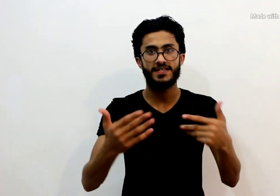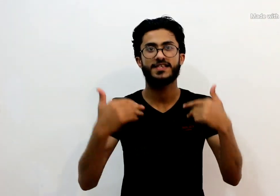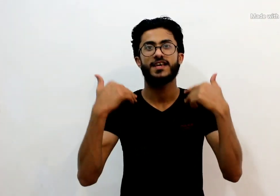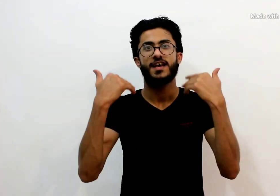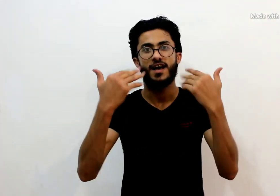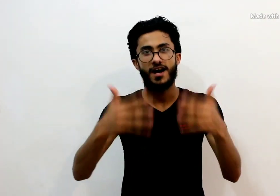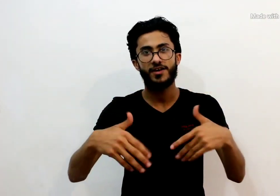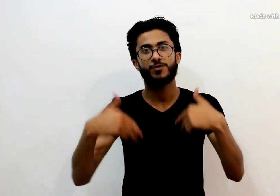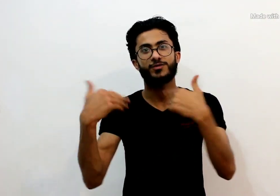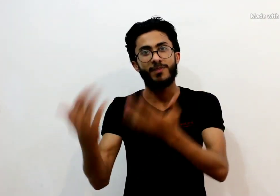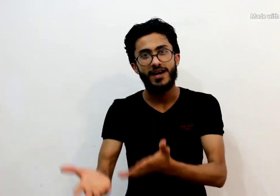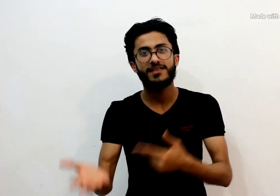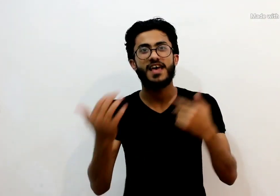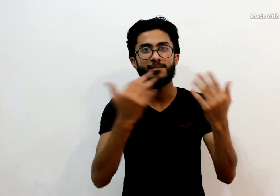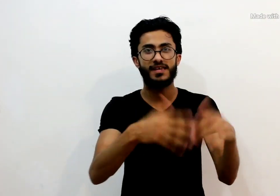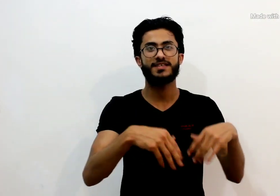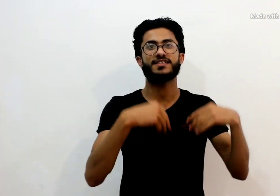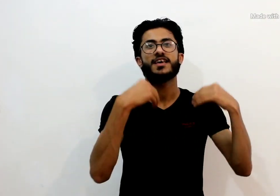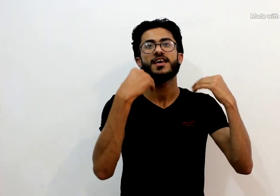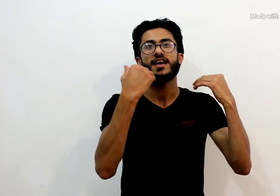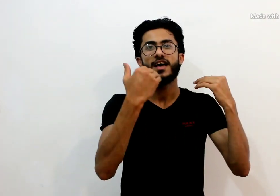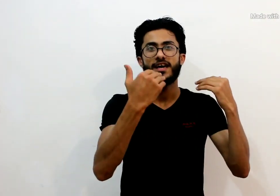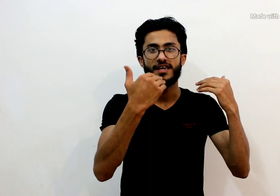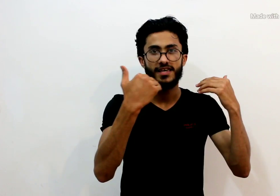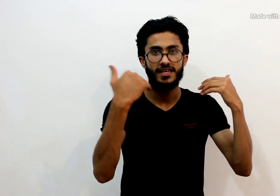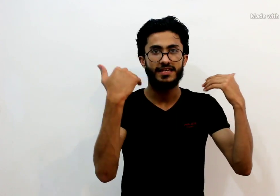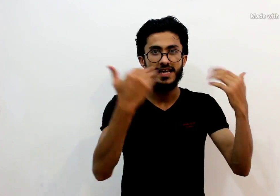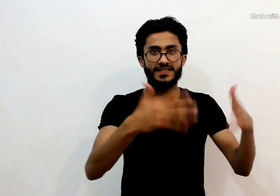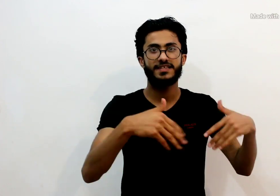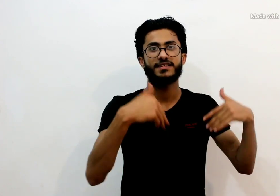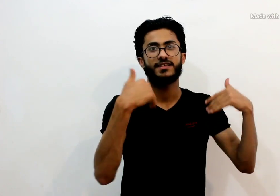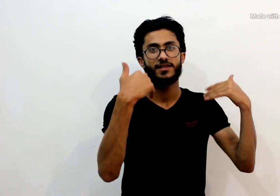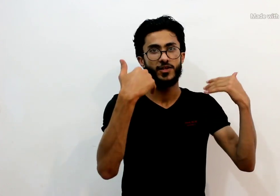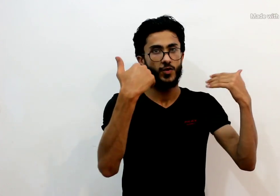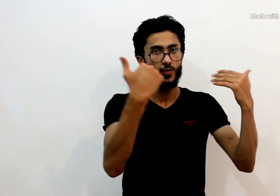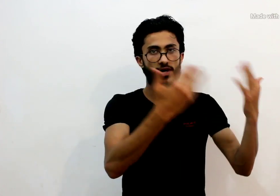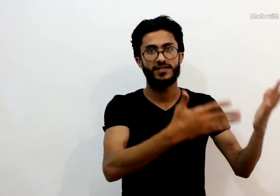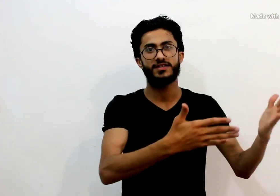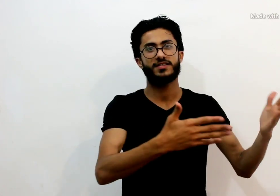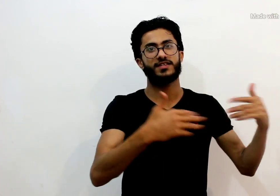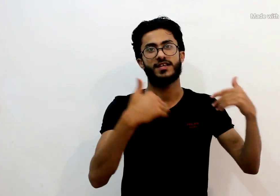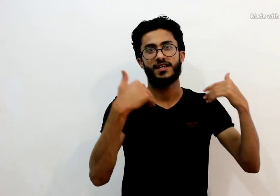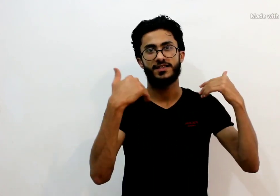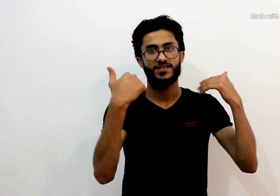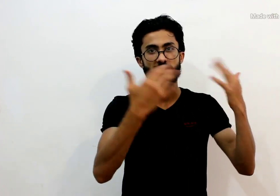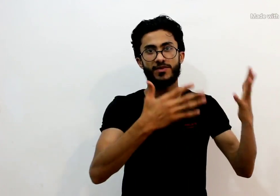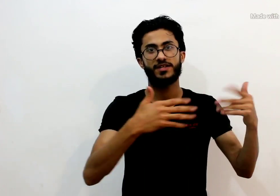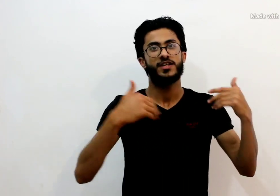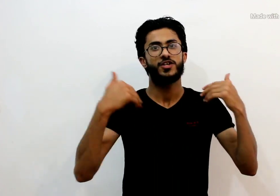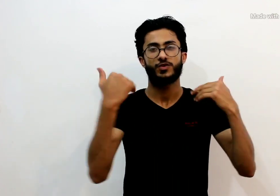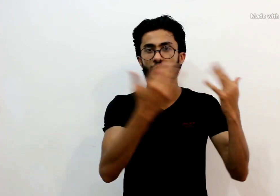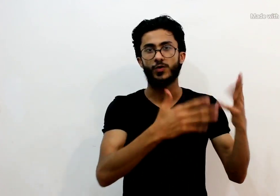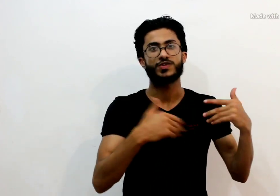yes, I would mind, that means he doesn't want someone to close the